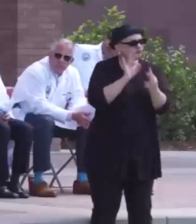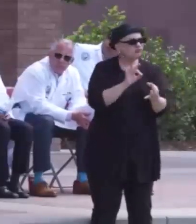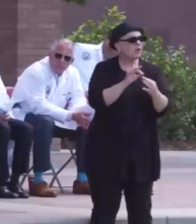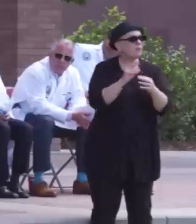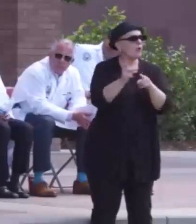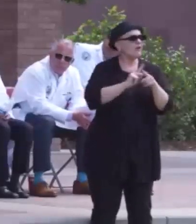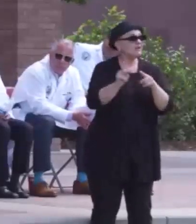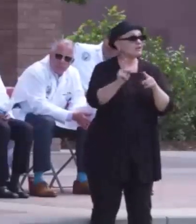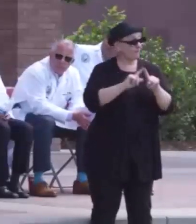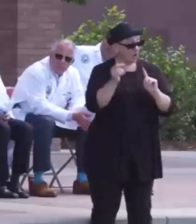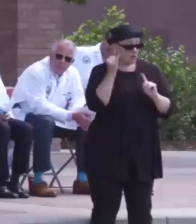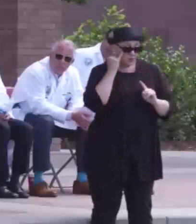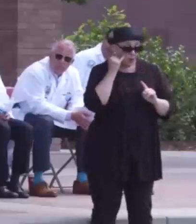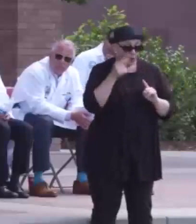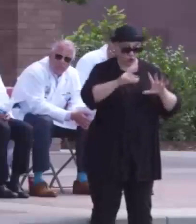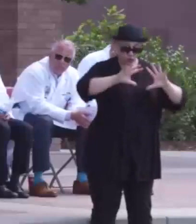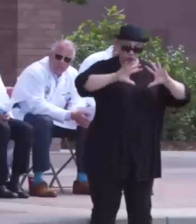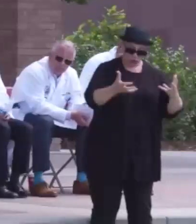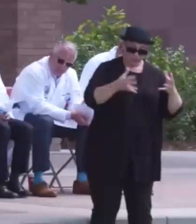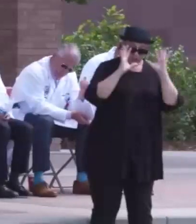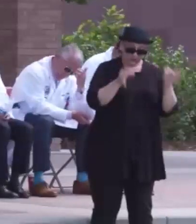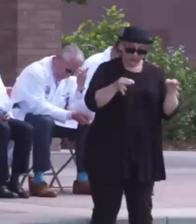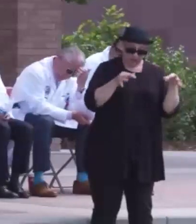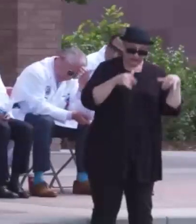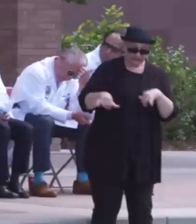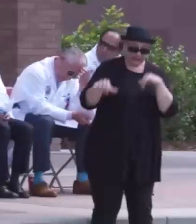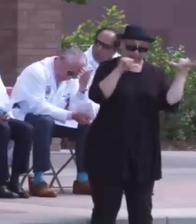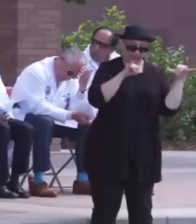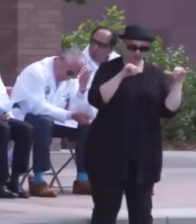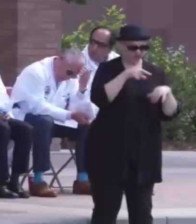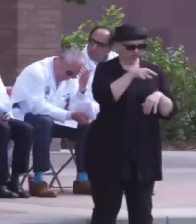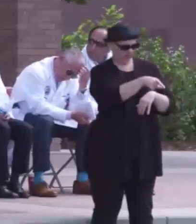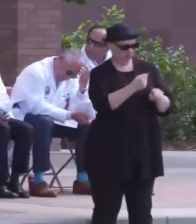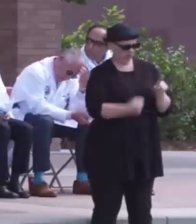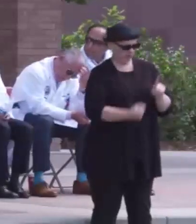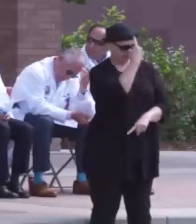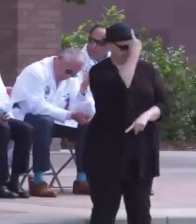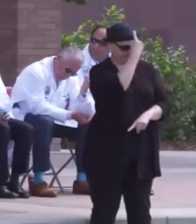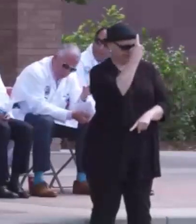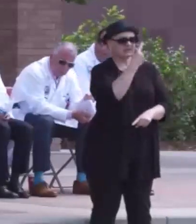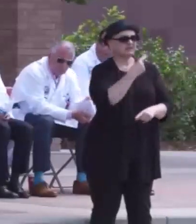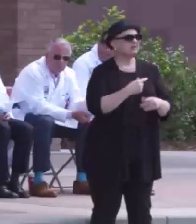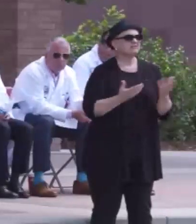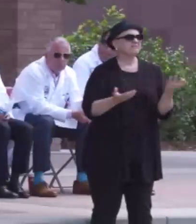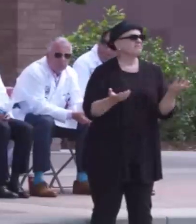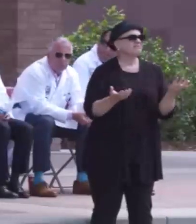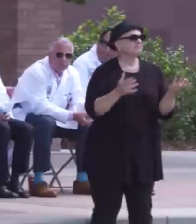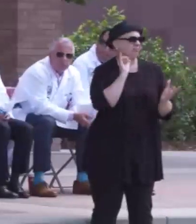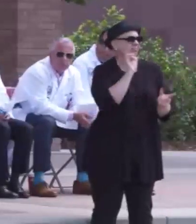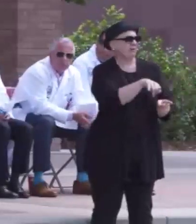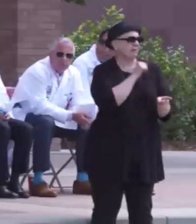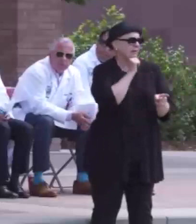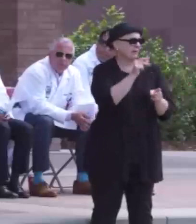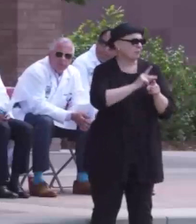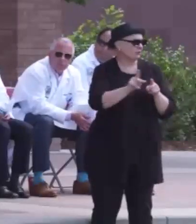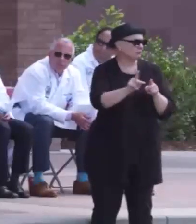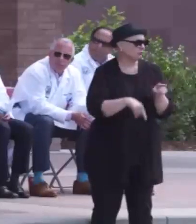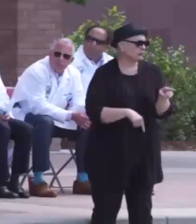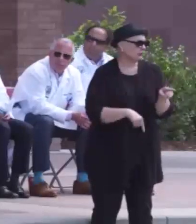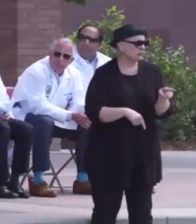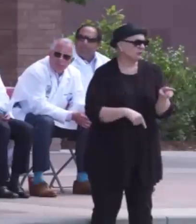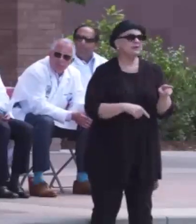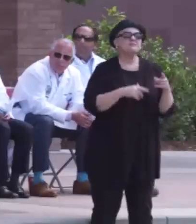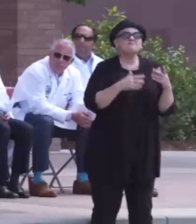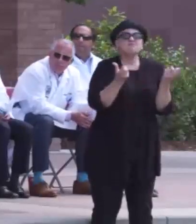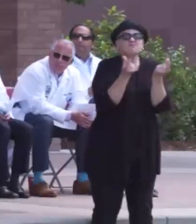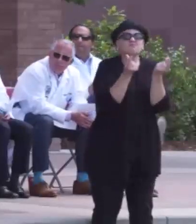the group has agreed are its standards. So what is professionalism? Well, what are